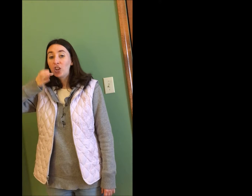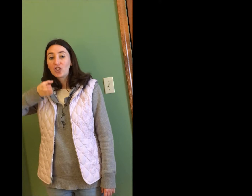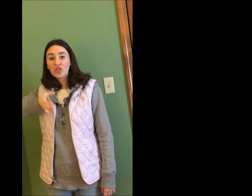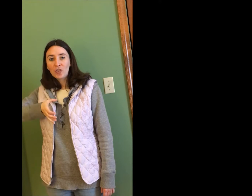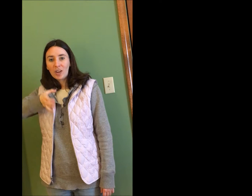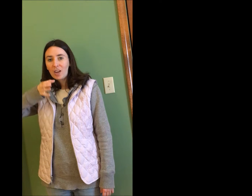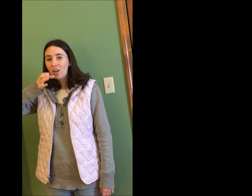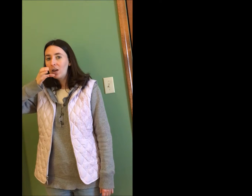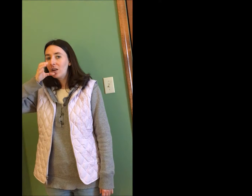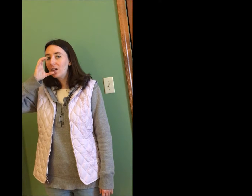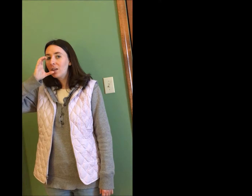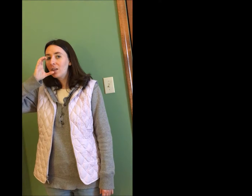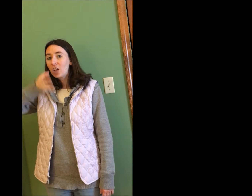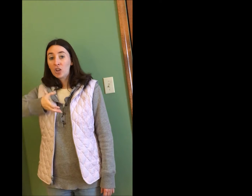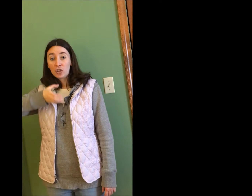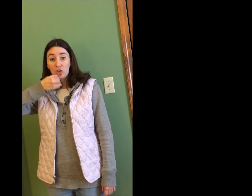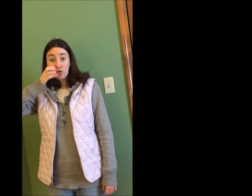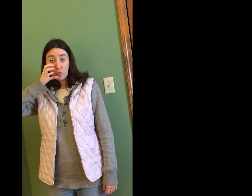you're drinking. Drink.